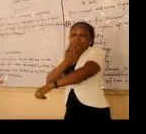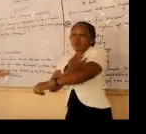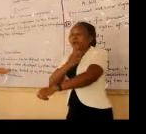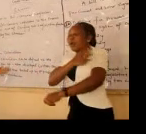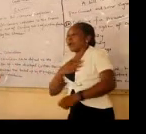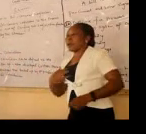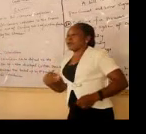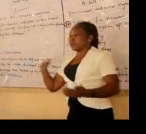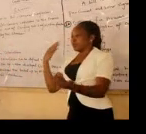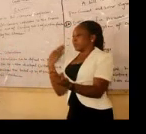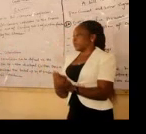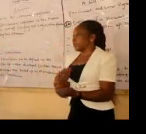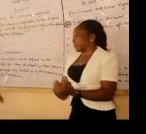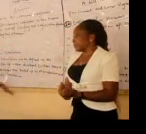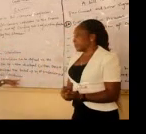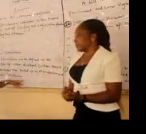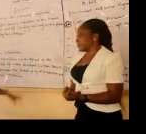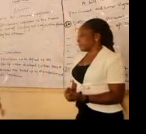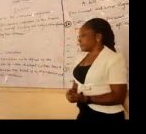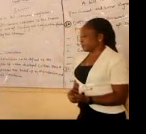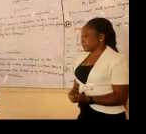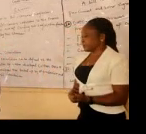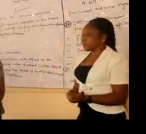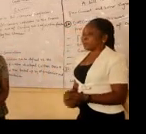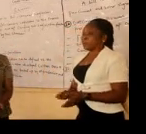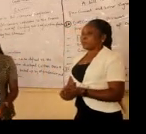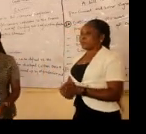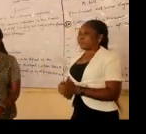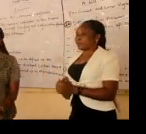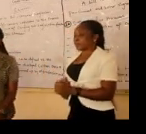they said we should do what? Define. But I want to add some things to this.